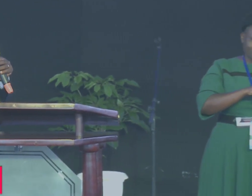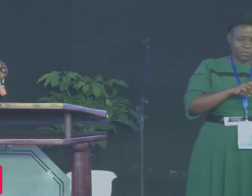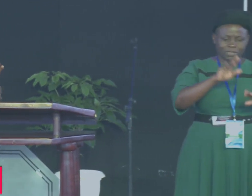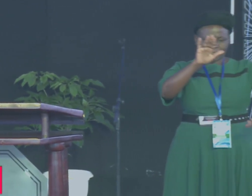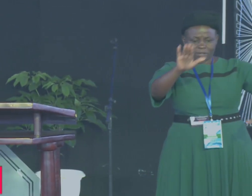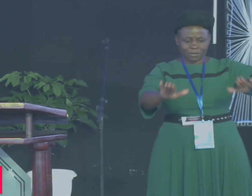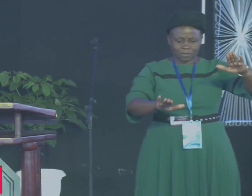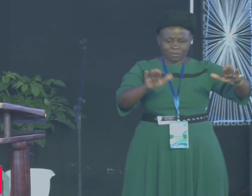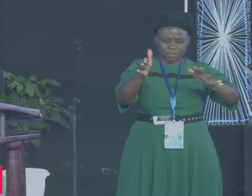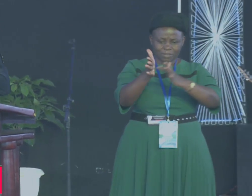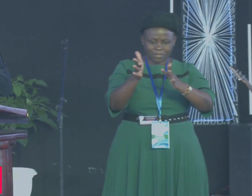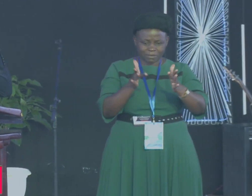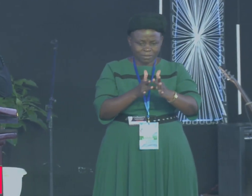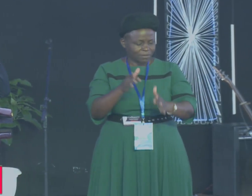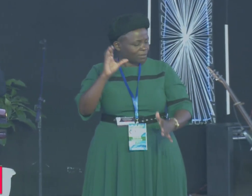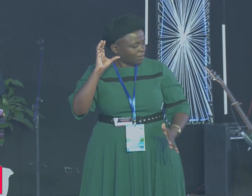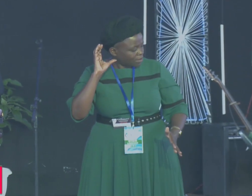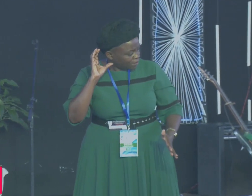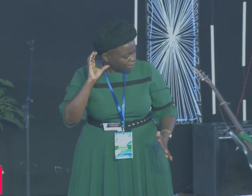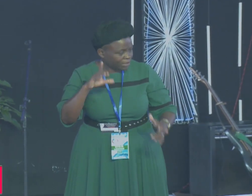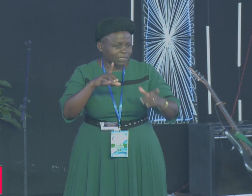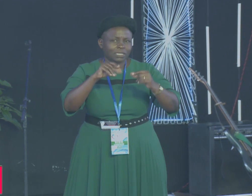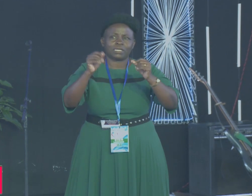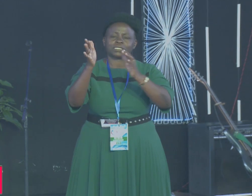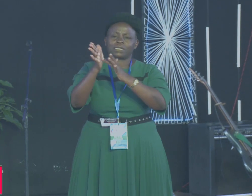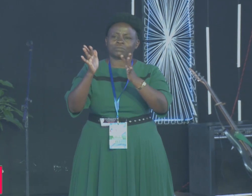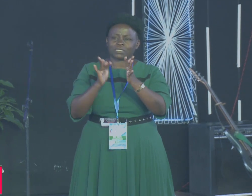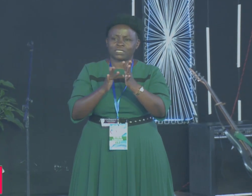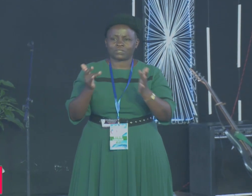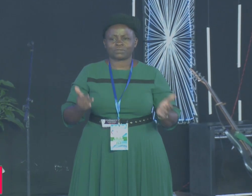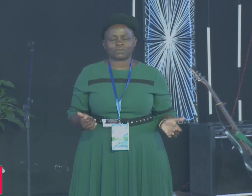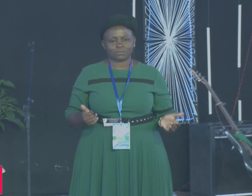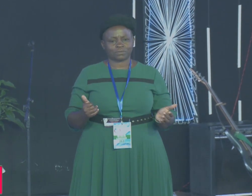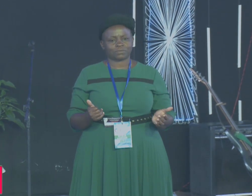For her she sat at the feet of Jesus to listen to the word of Jesus.